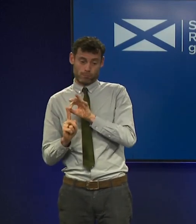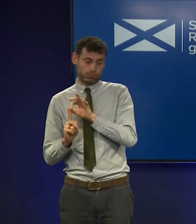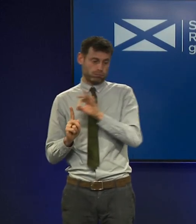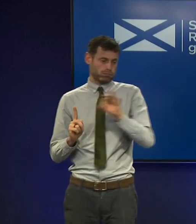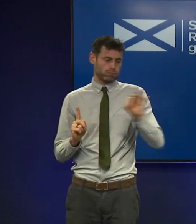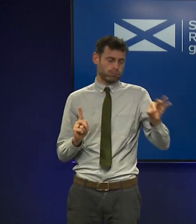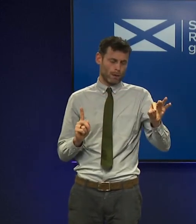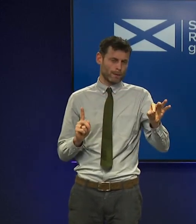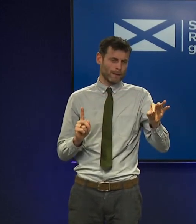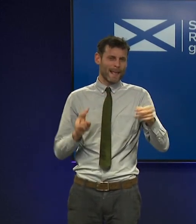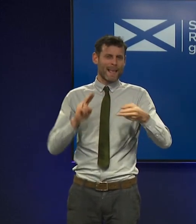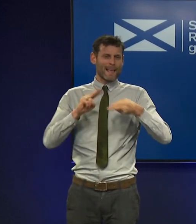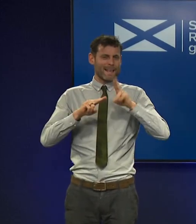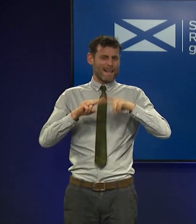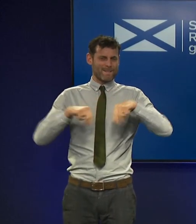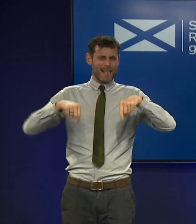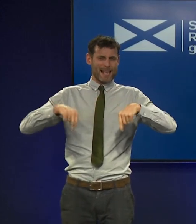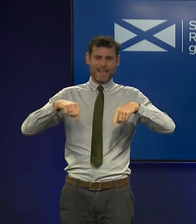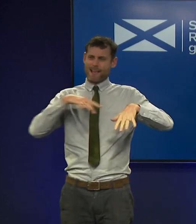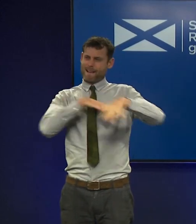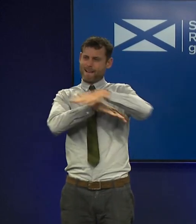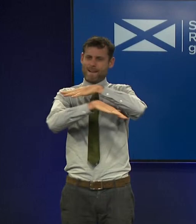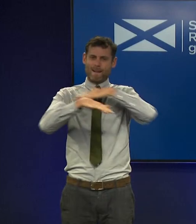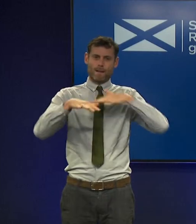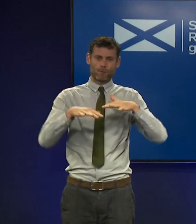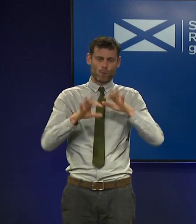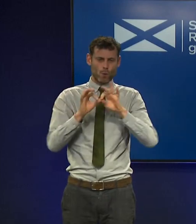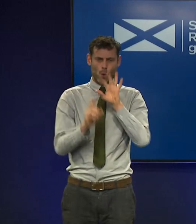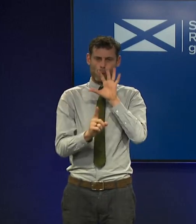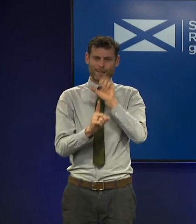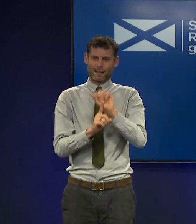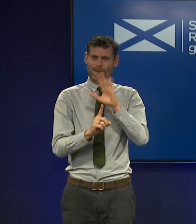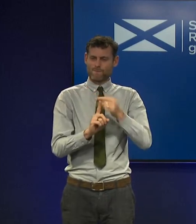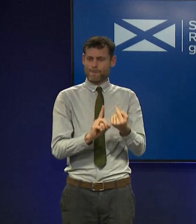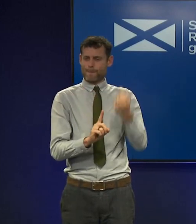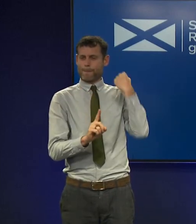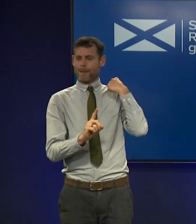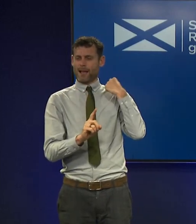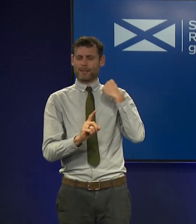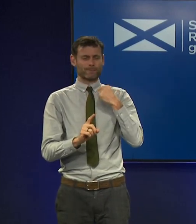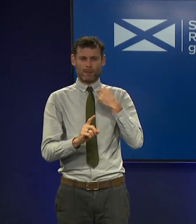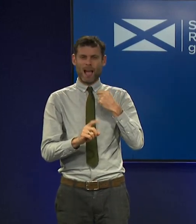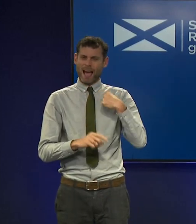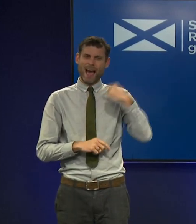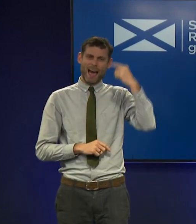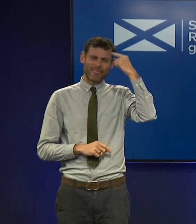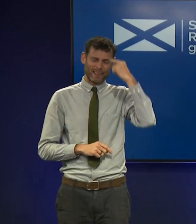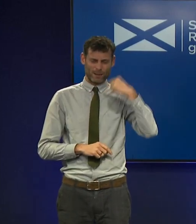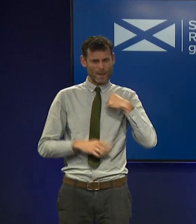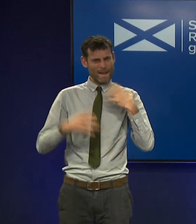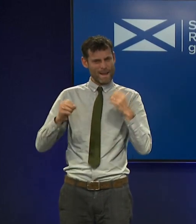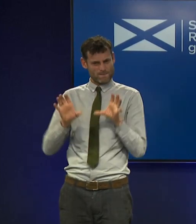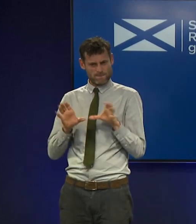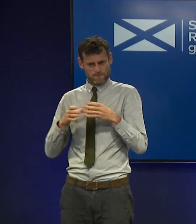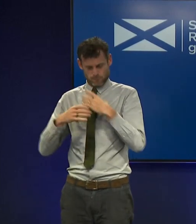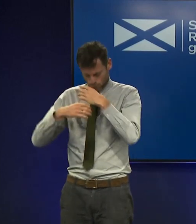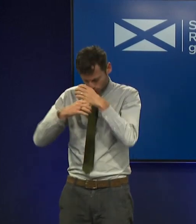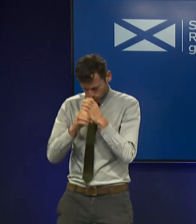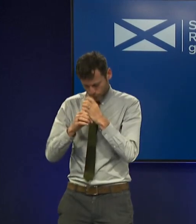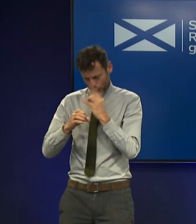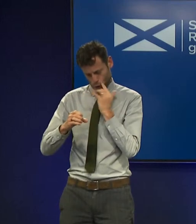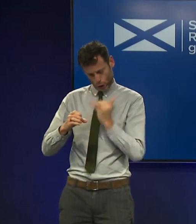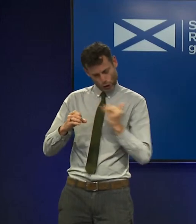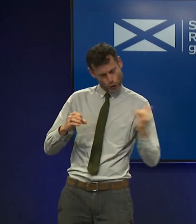this variant circulating undetected in Scotland from back then, I think our surveillance efforts right now may